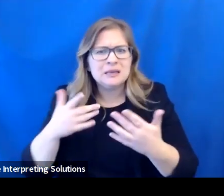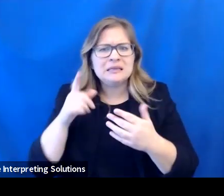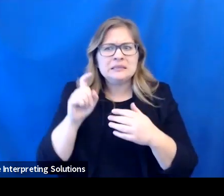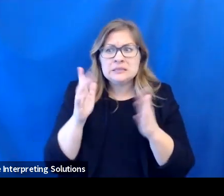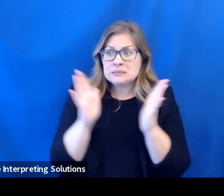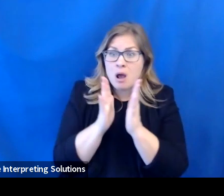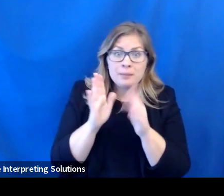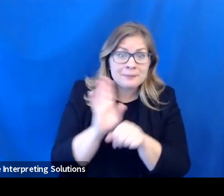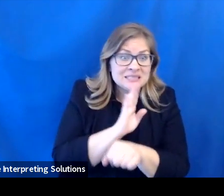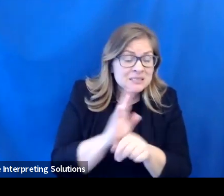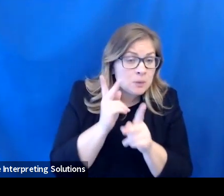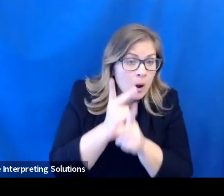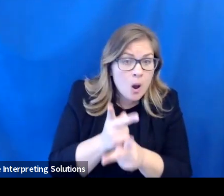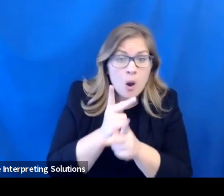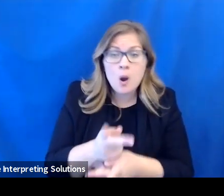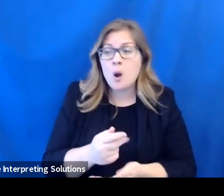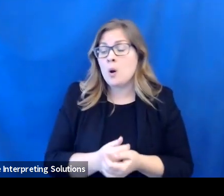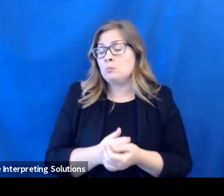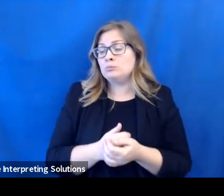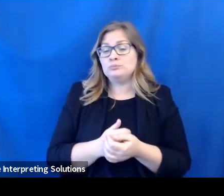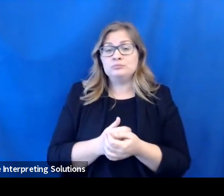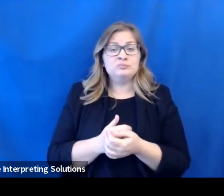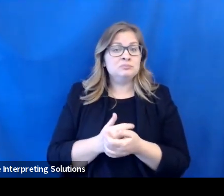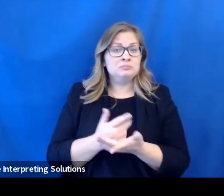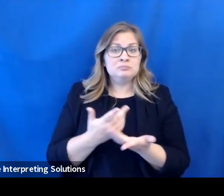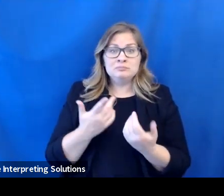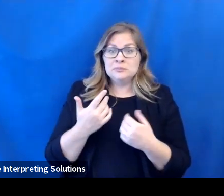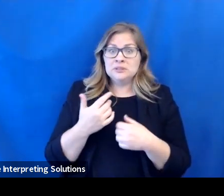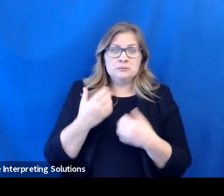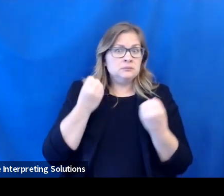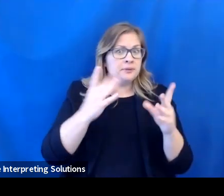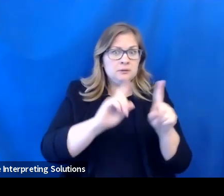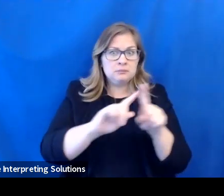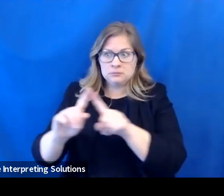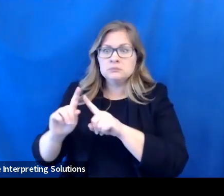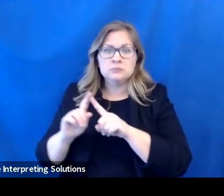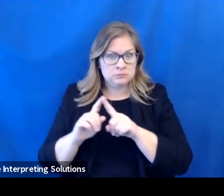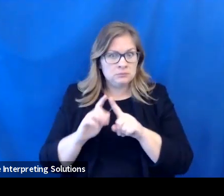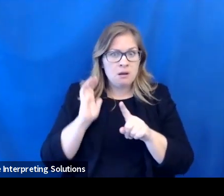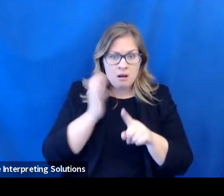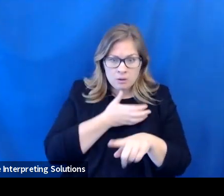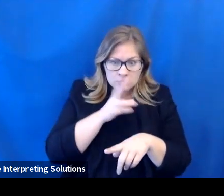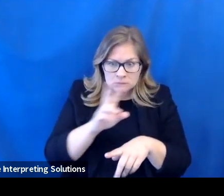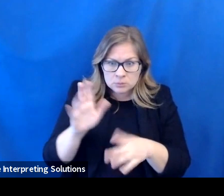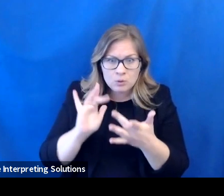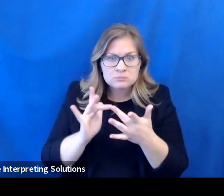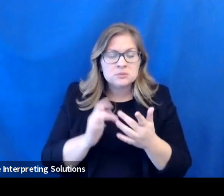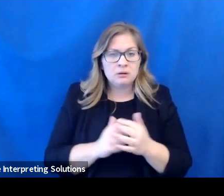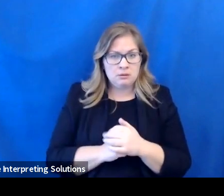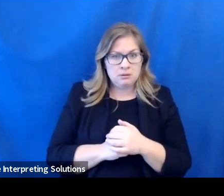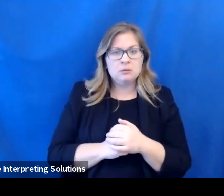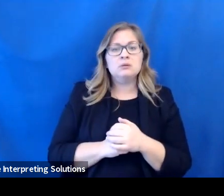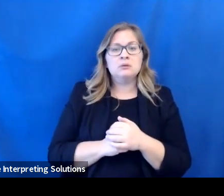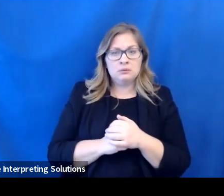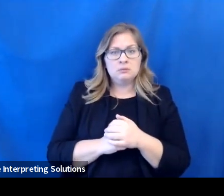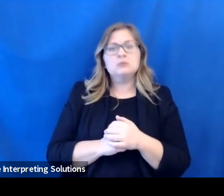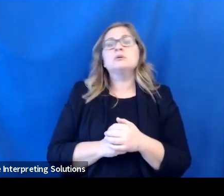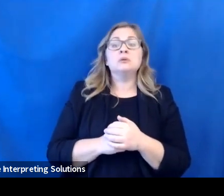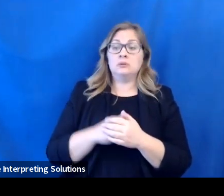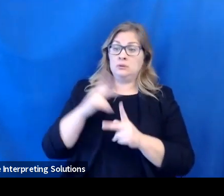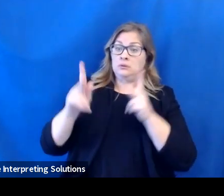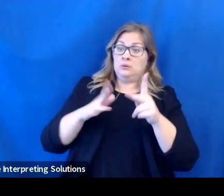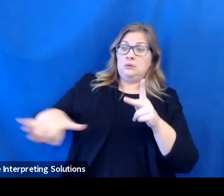very specific to choose lenders in our network that focus on communities of color. And I'm happy to report that thus far, nearly